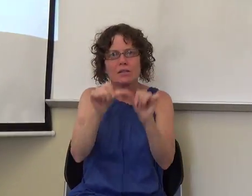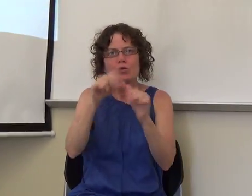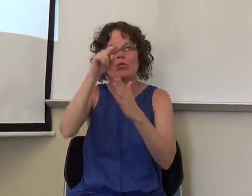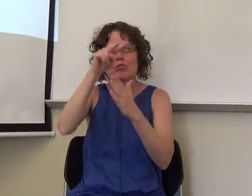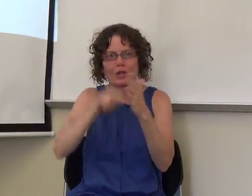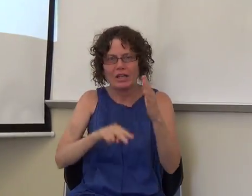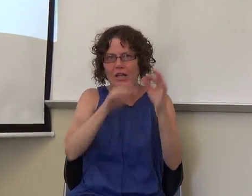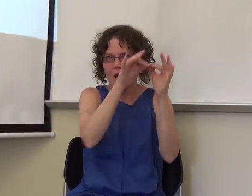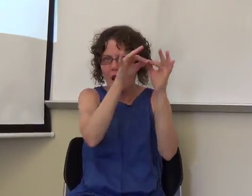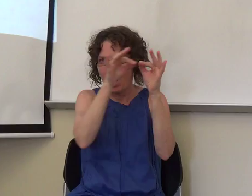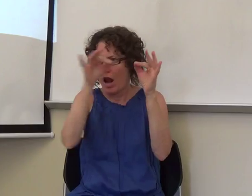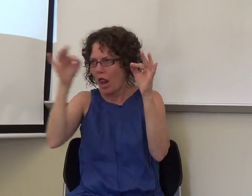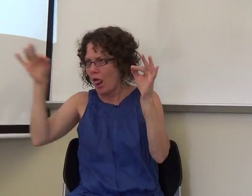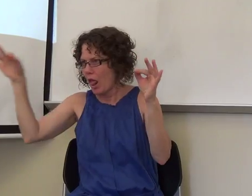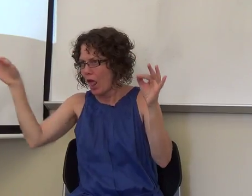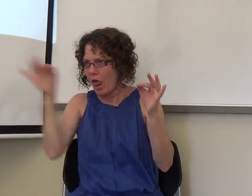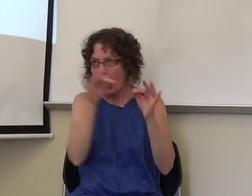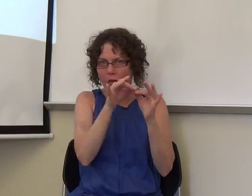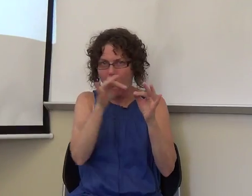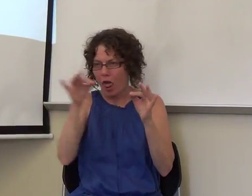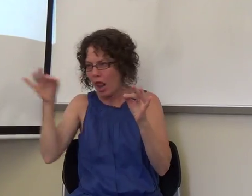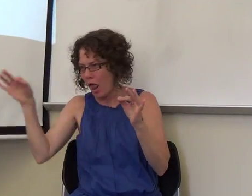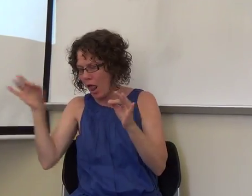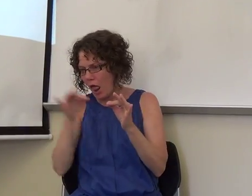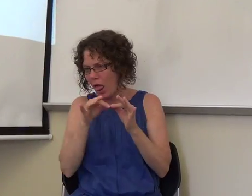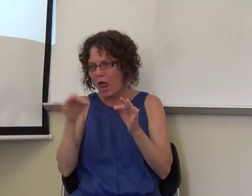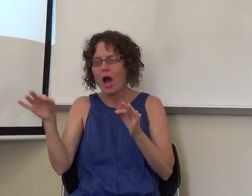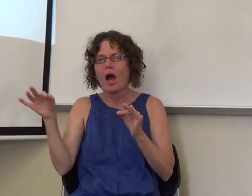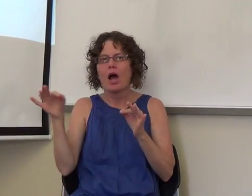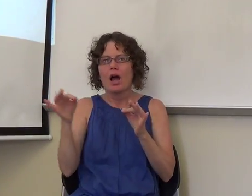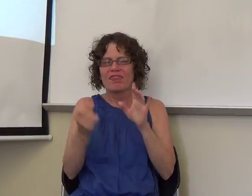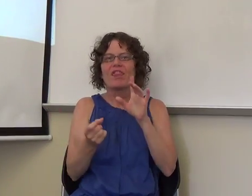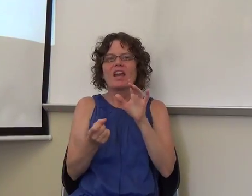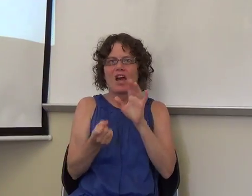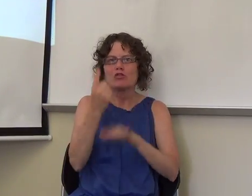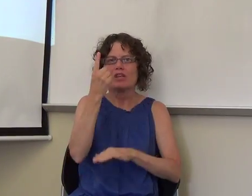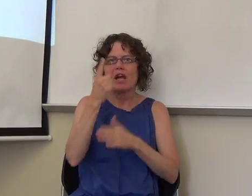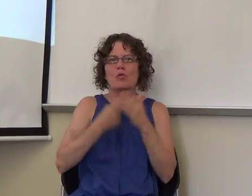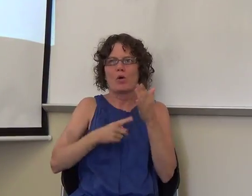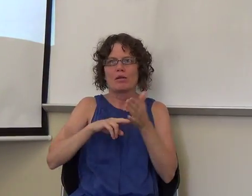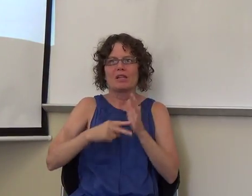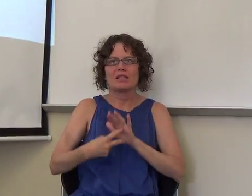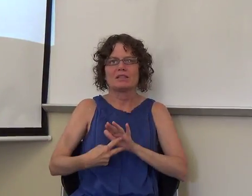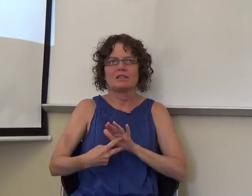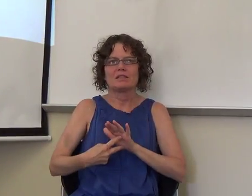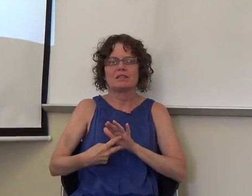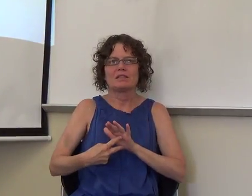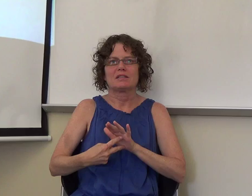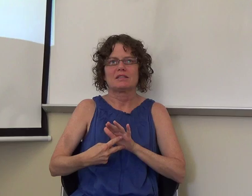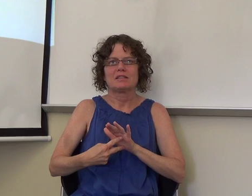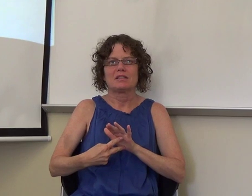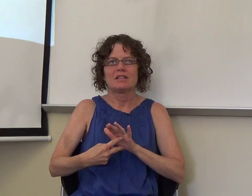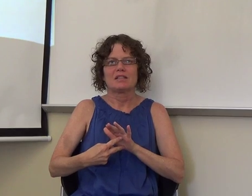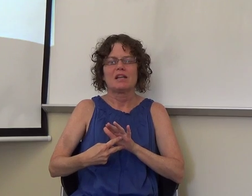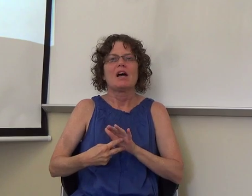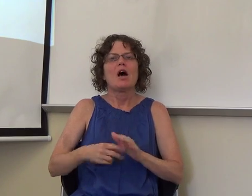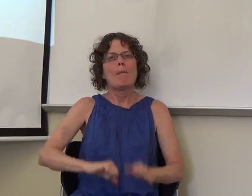read the stuff surrounding this to understand what it means. Or a sense of importance. Pride of ownership is